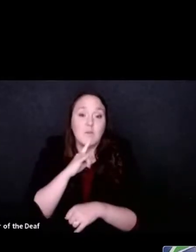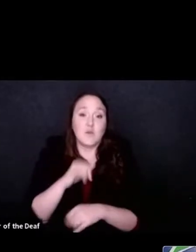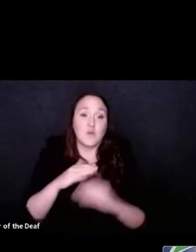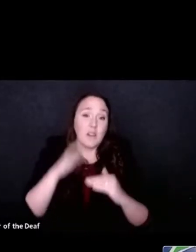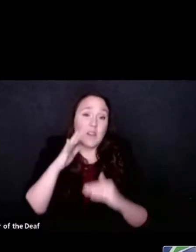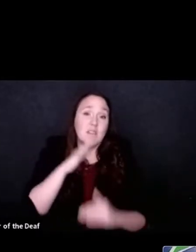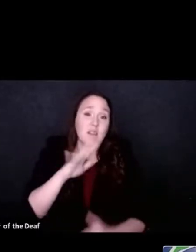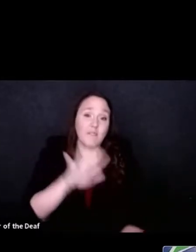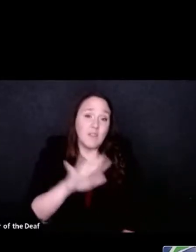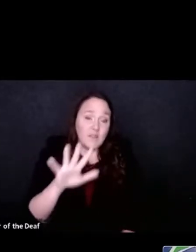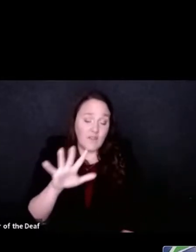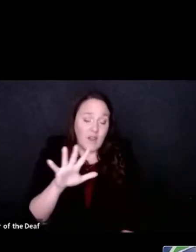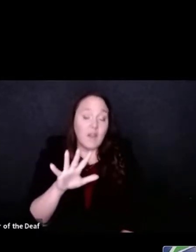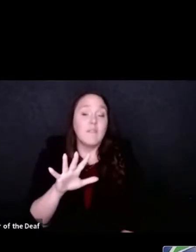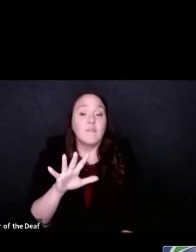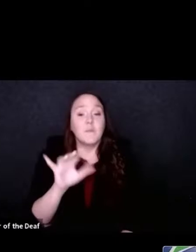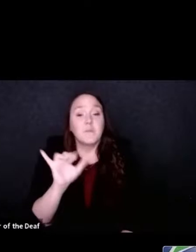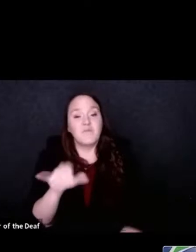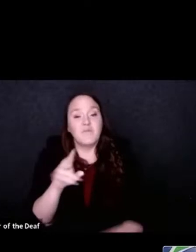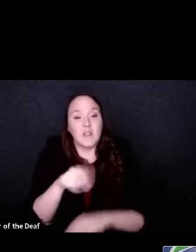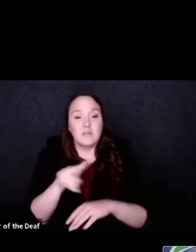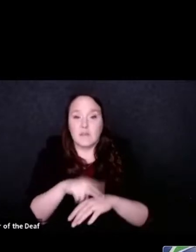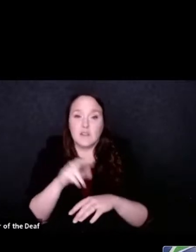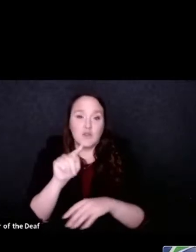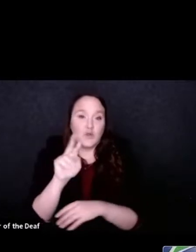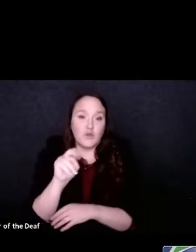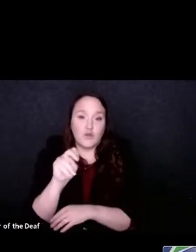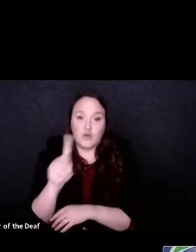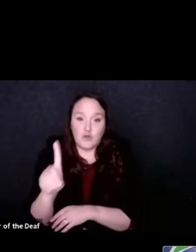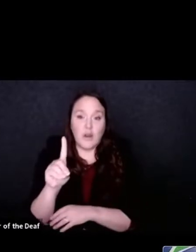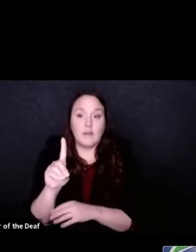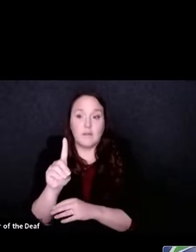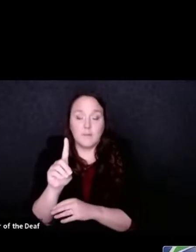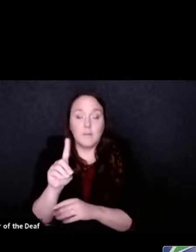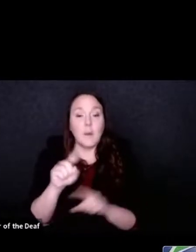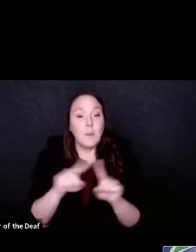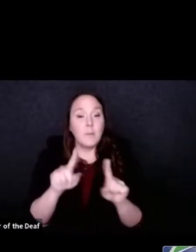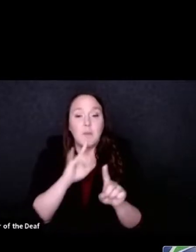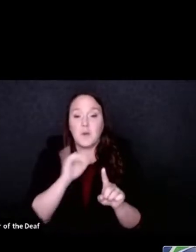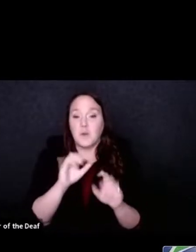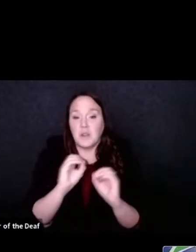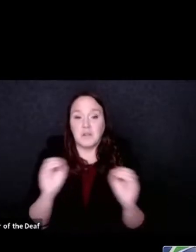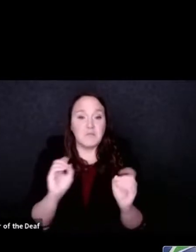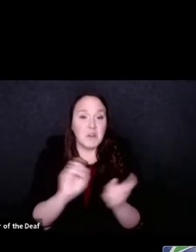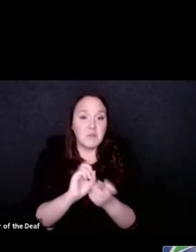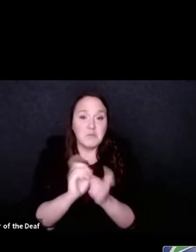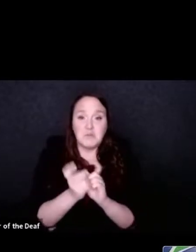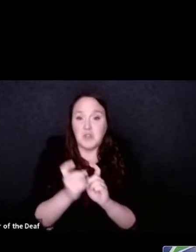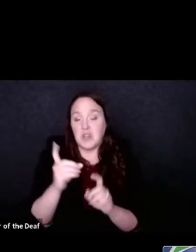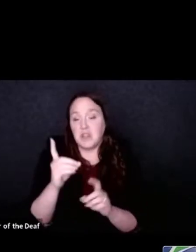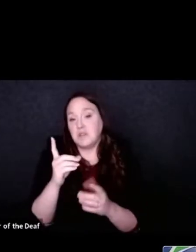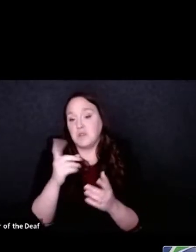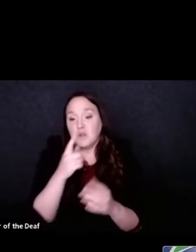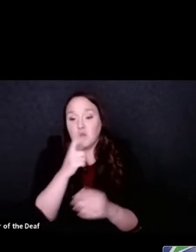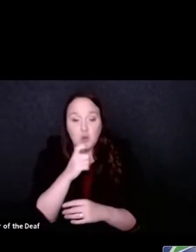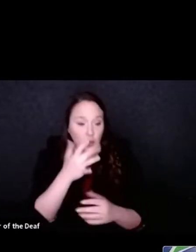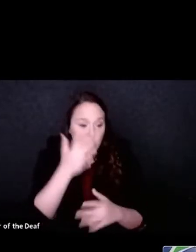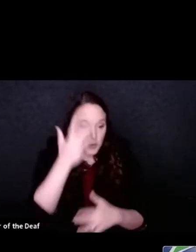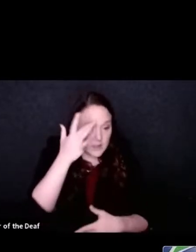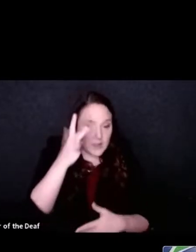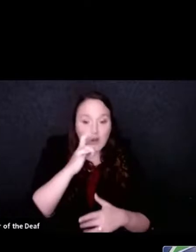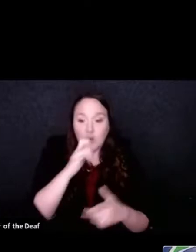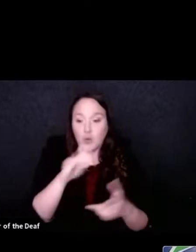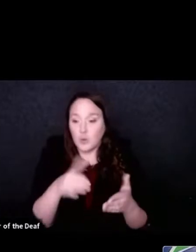and older. And I think that's a national trend, but there's really been no recent shift in the demographics. But I am proud of the progress that